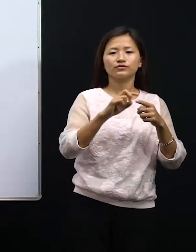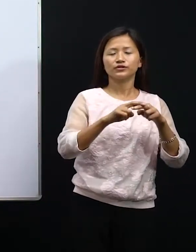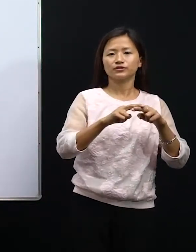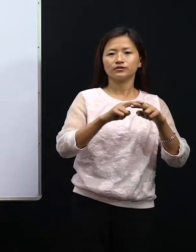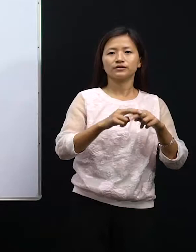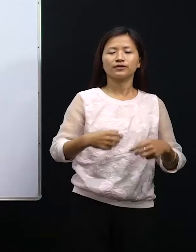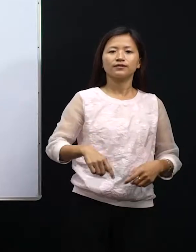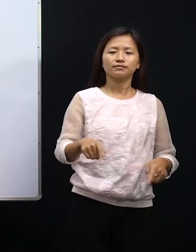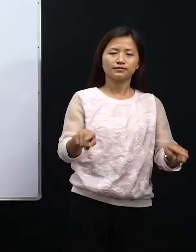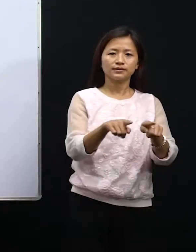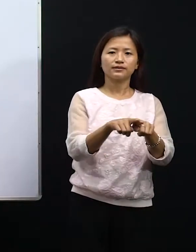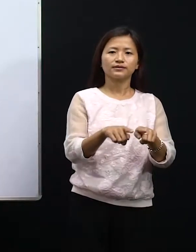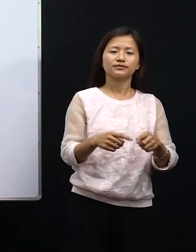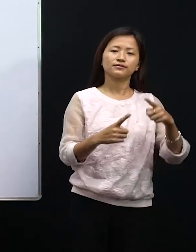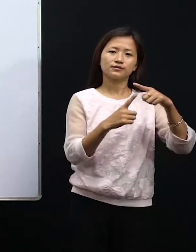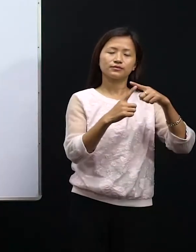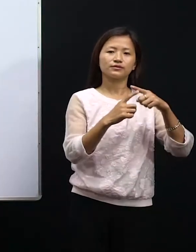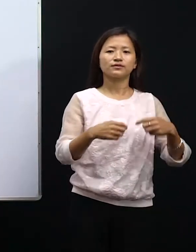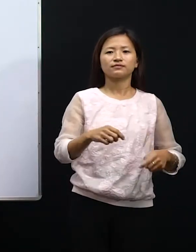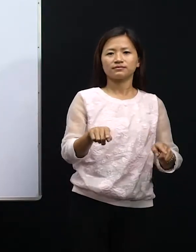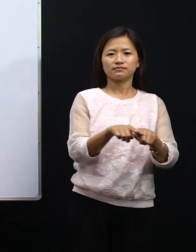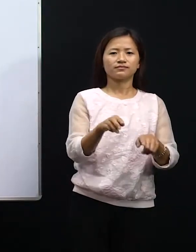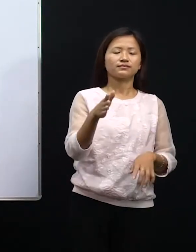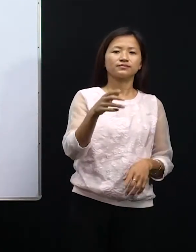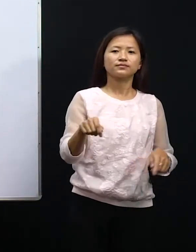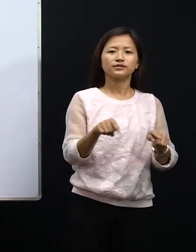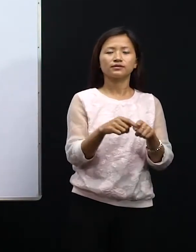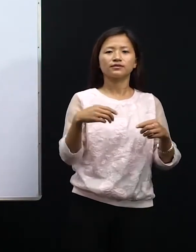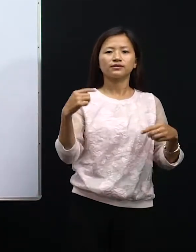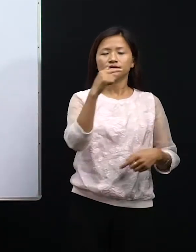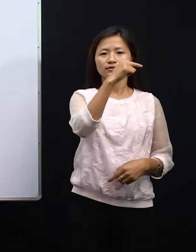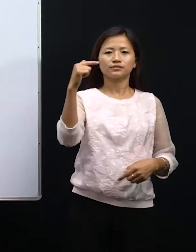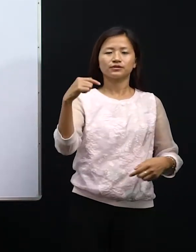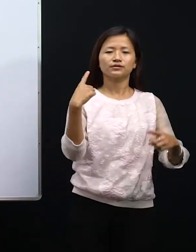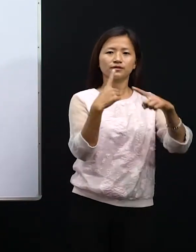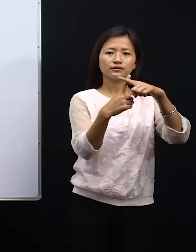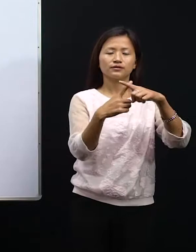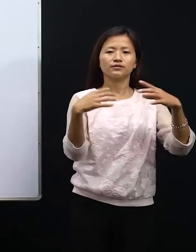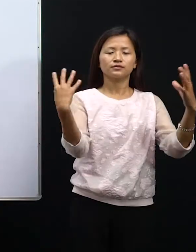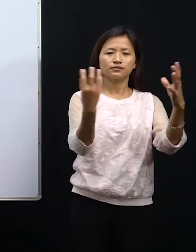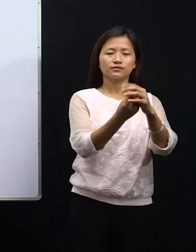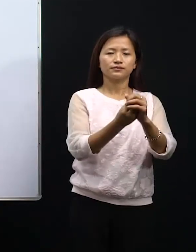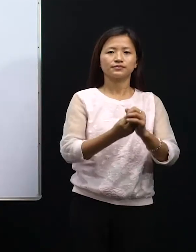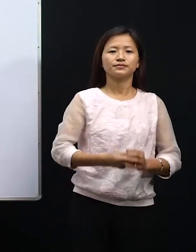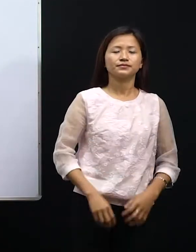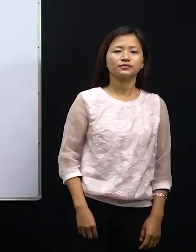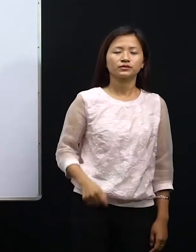like terms and unlike terms, and addition and subtraction of algebraic expressions. Today we will be dealing